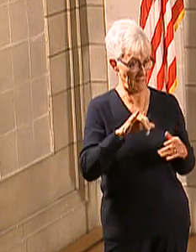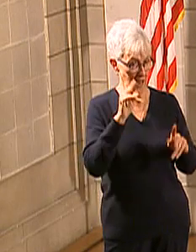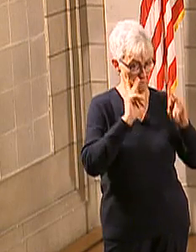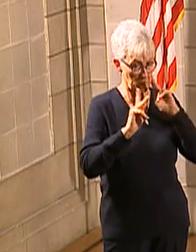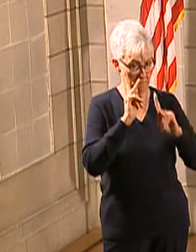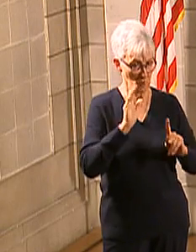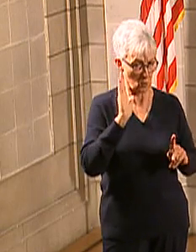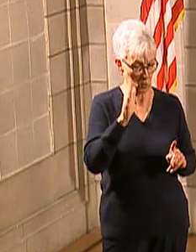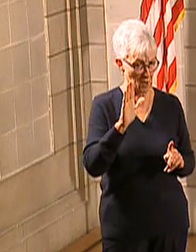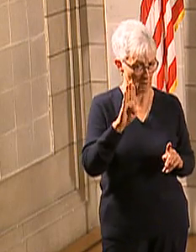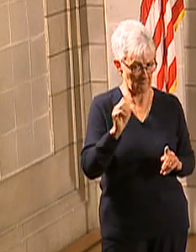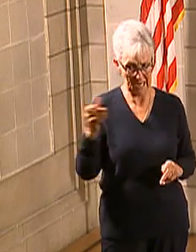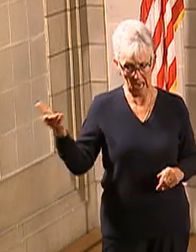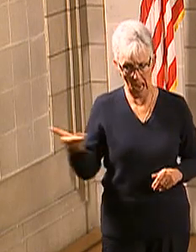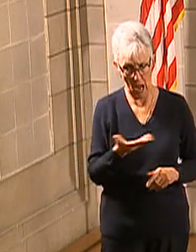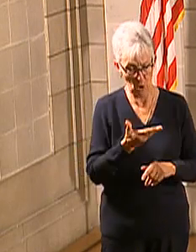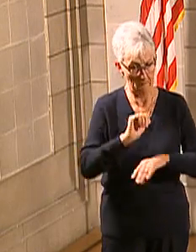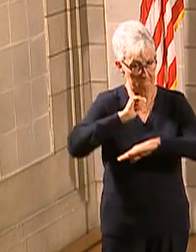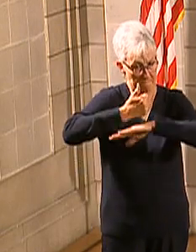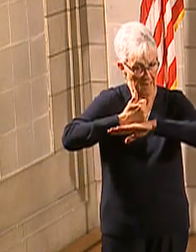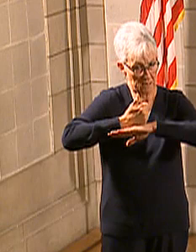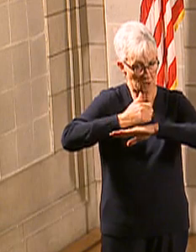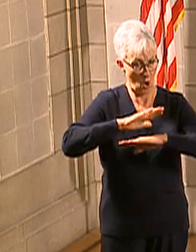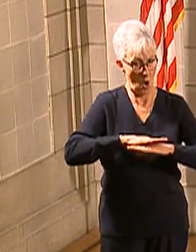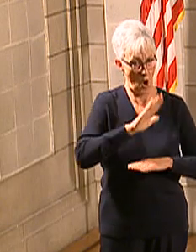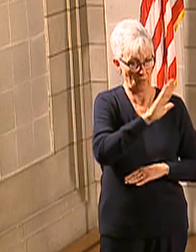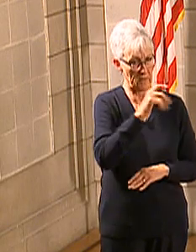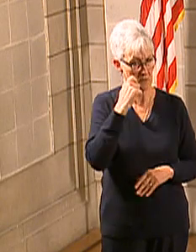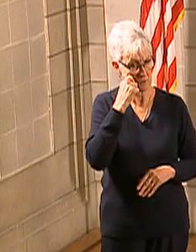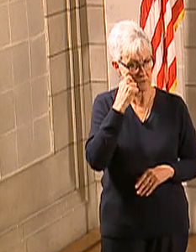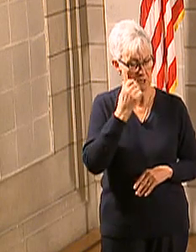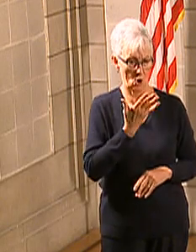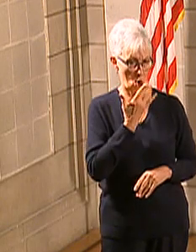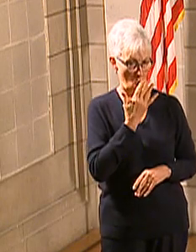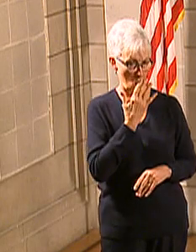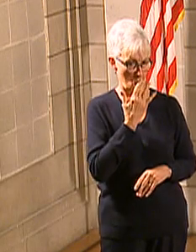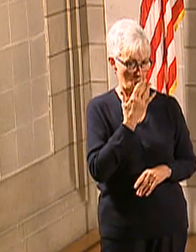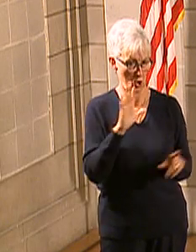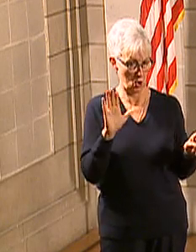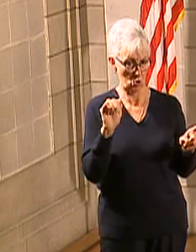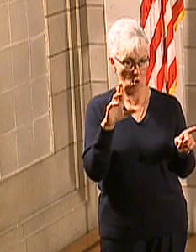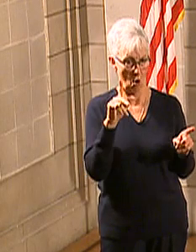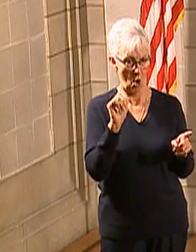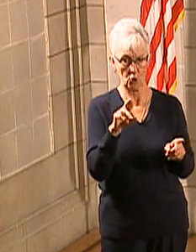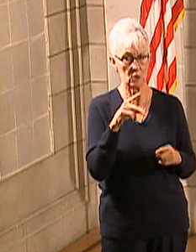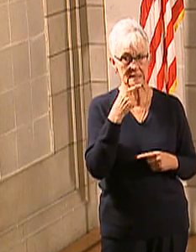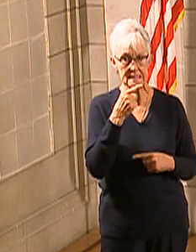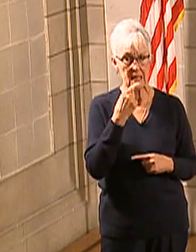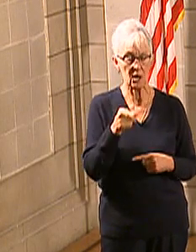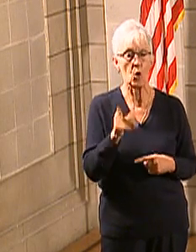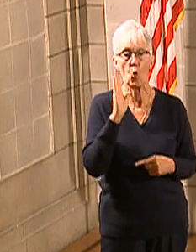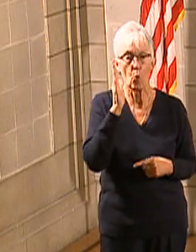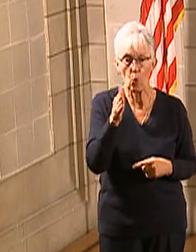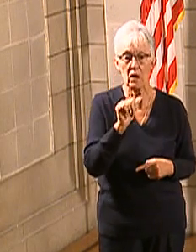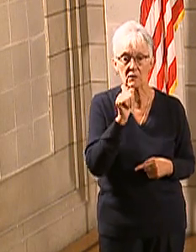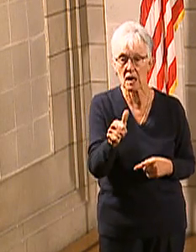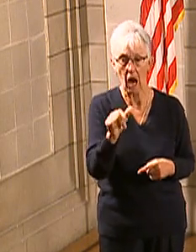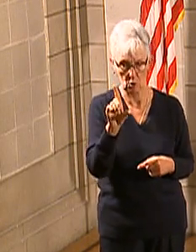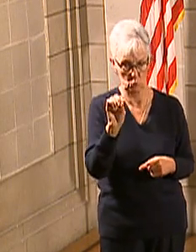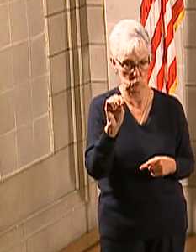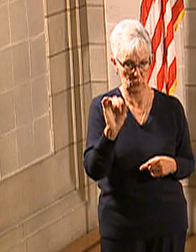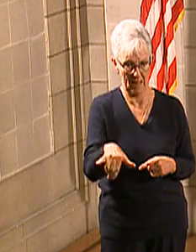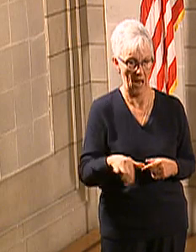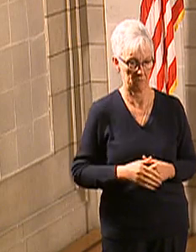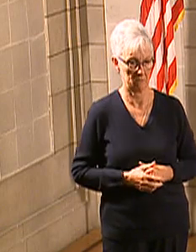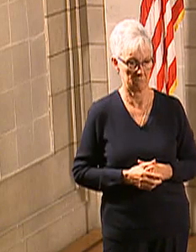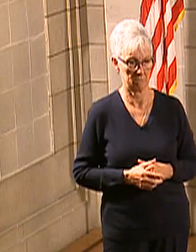based on skin color? Because Carter's letter said explicitly that was one of the things they would not do. So President Carter said they're specifically not going